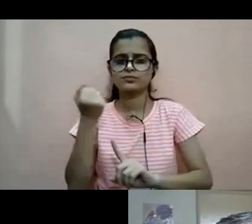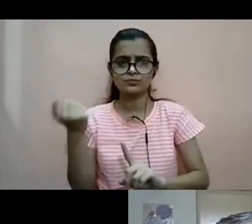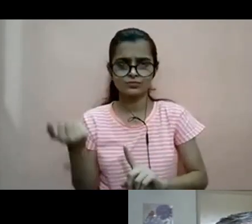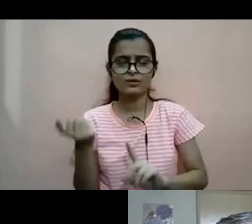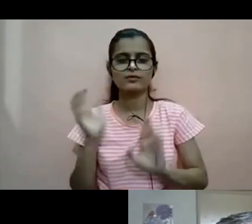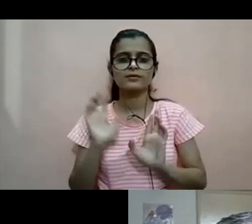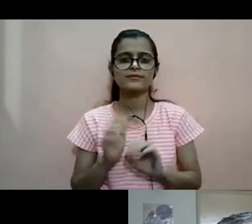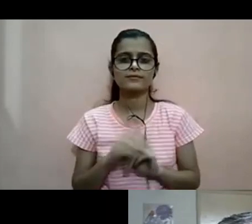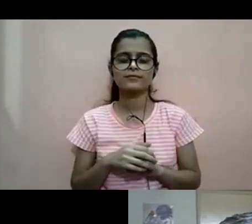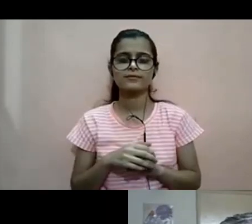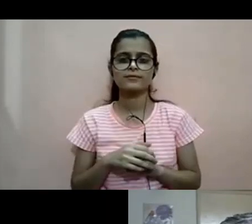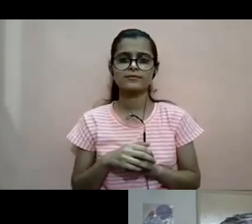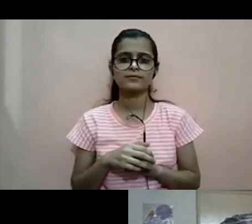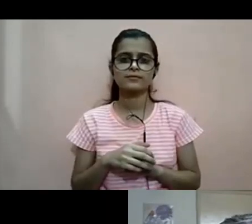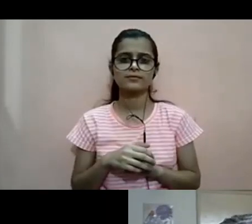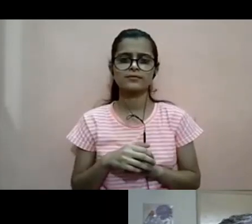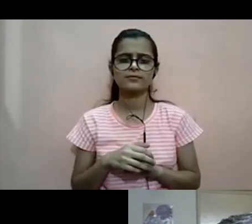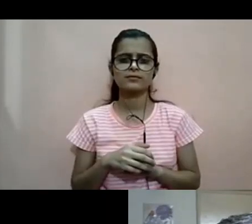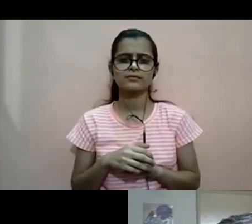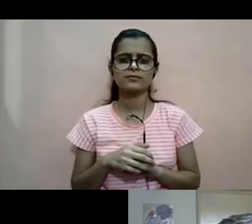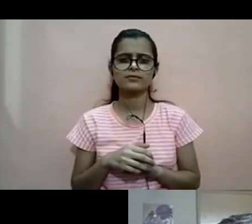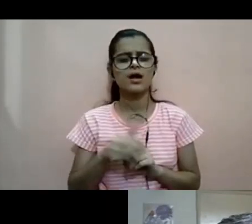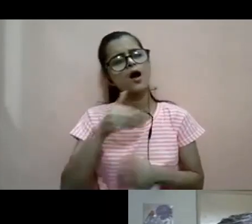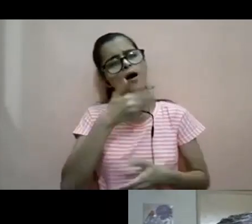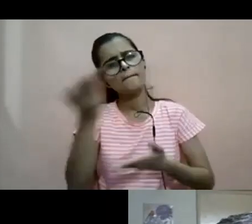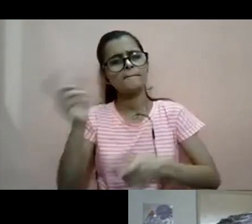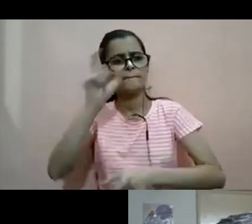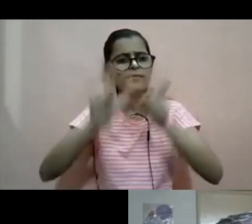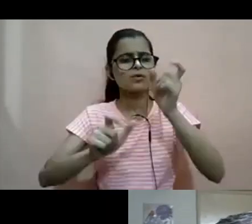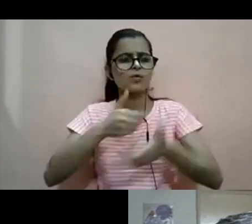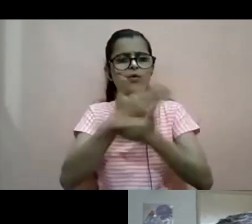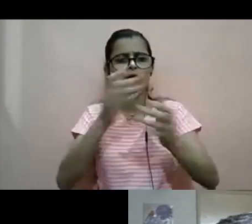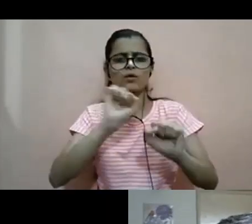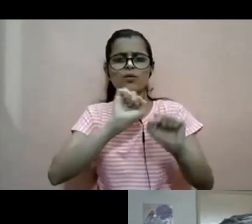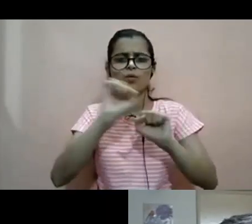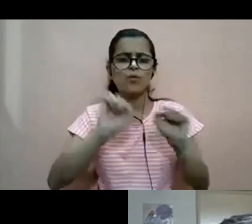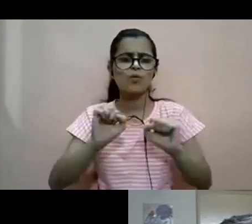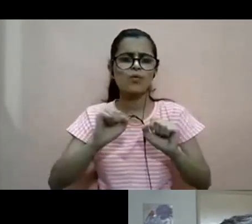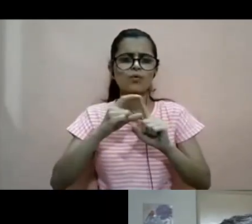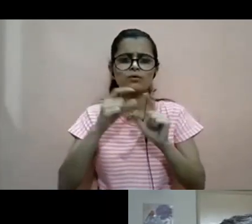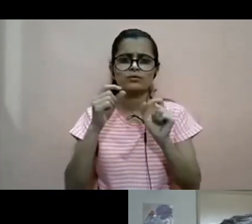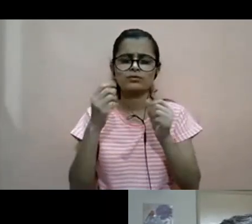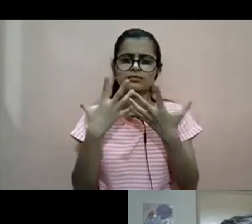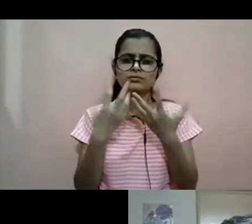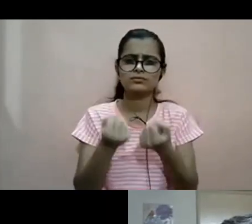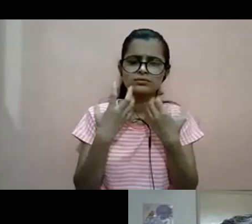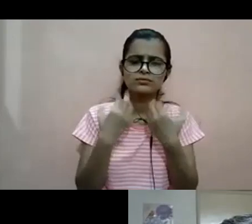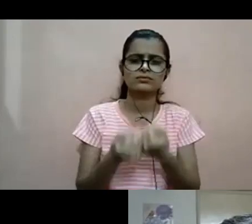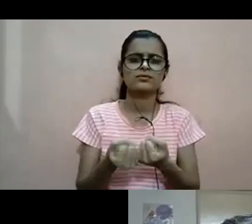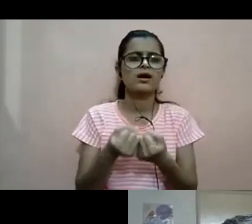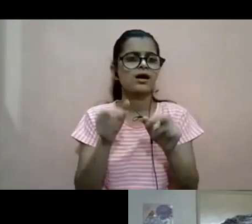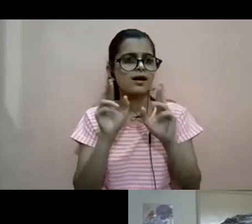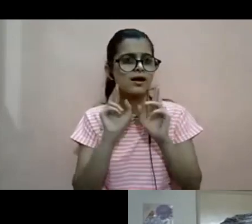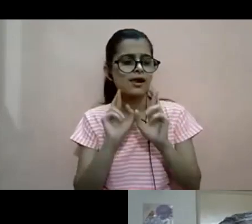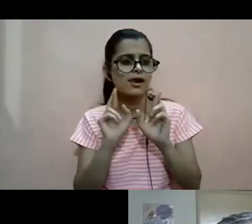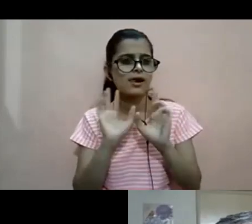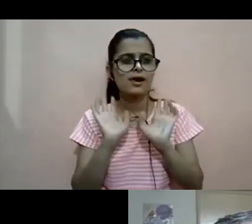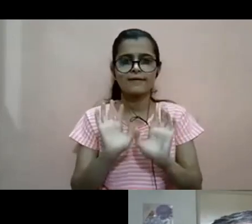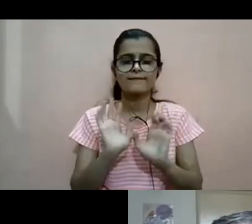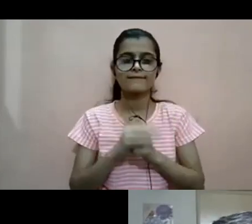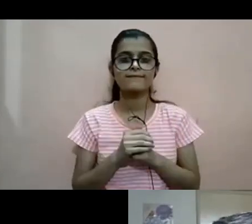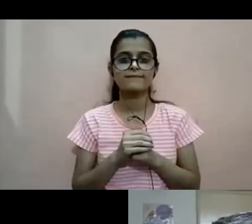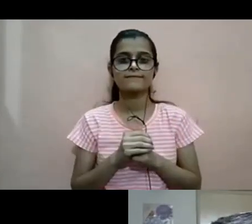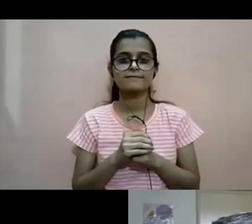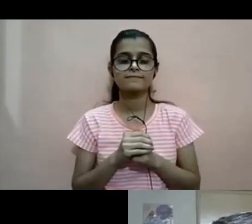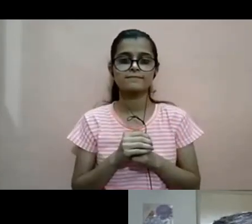So the dominant story of desire is, well, perhaps at least in the UK, is a tale of the pursuit